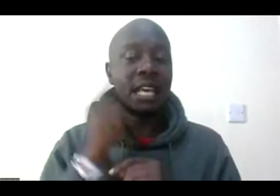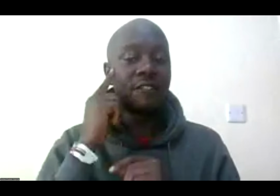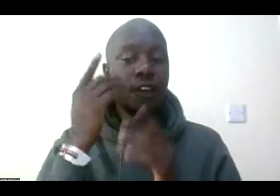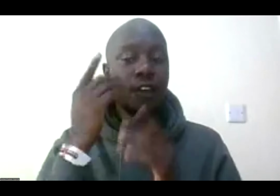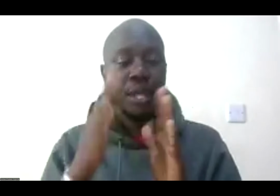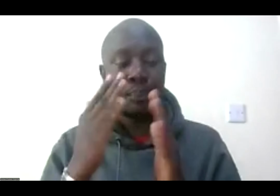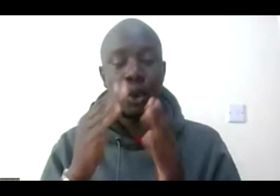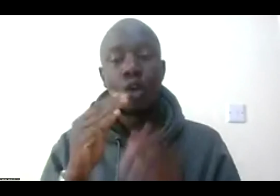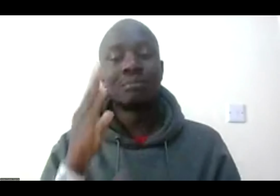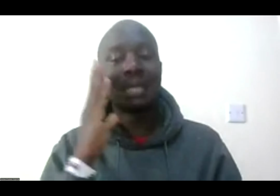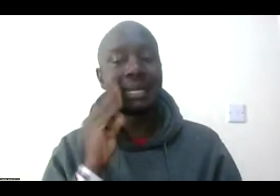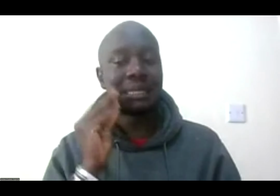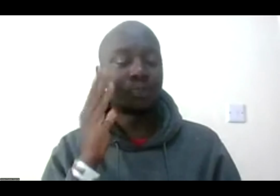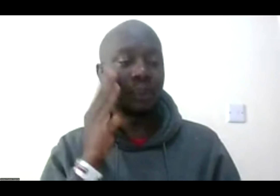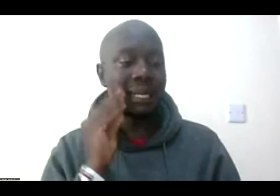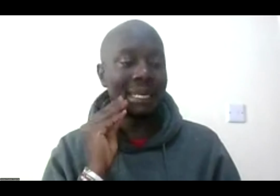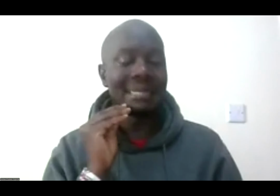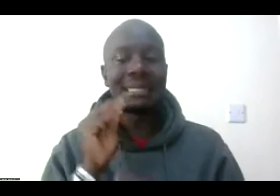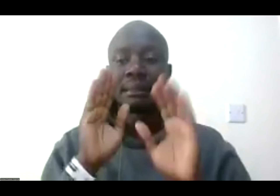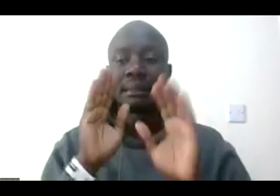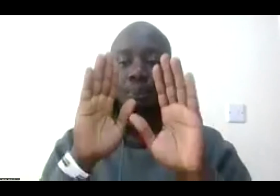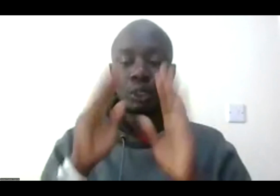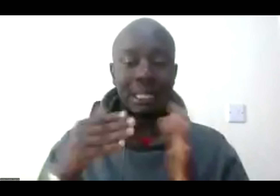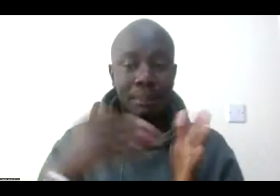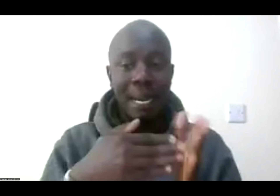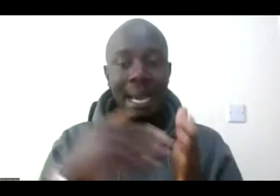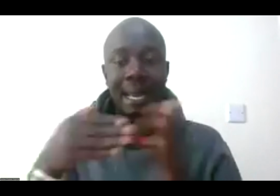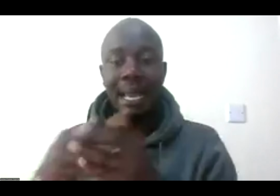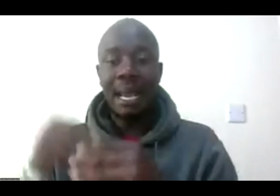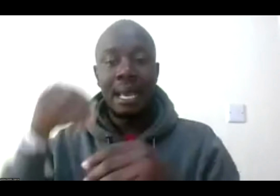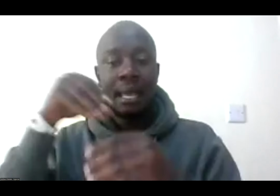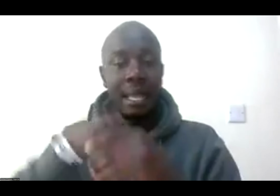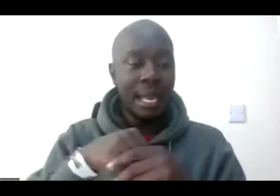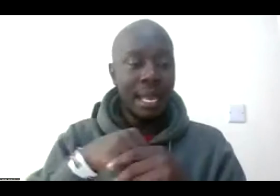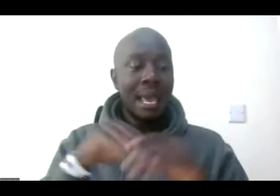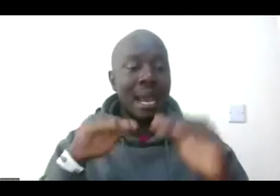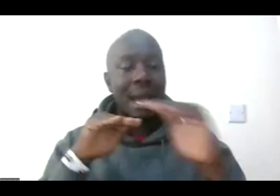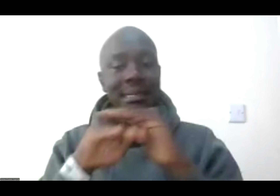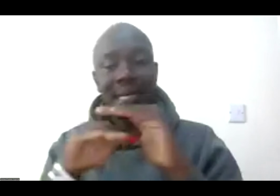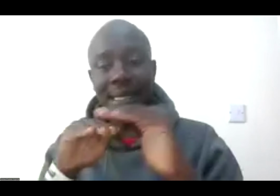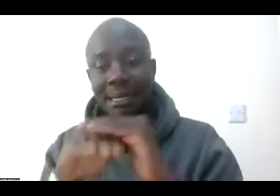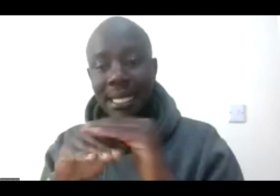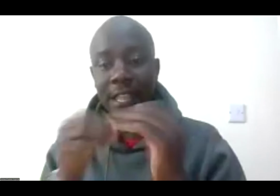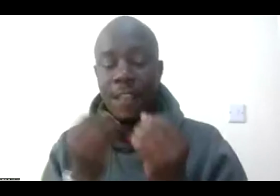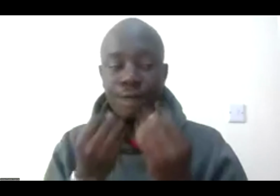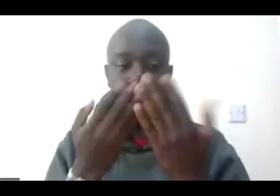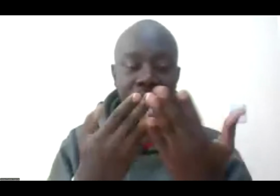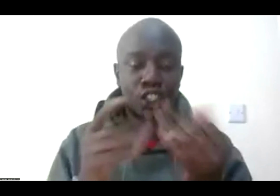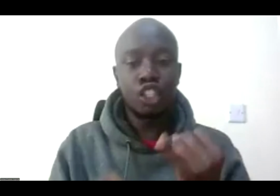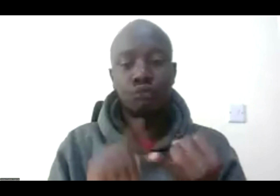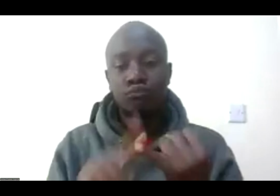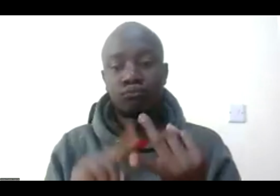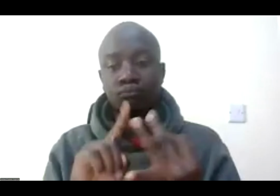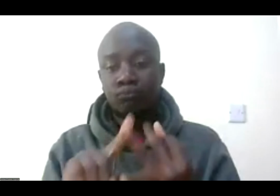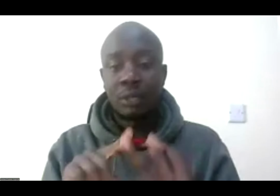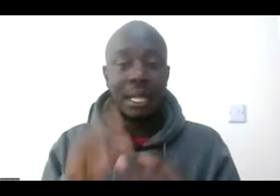So in Africa, we have over 40 million plus deaf people who experience challenges and barriers